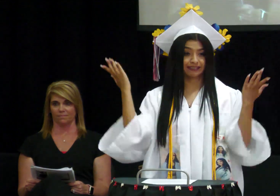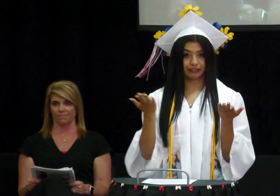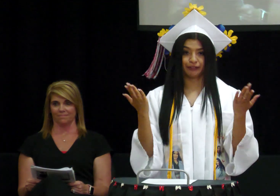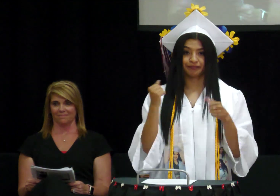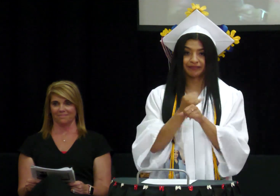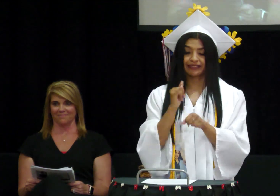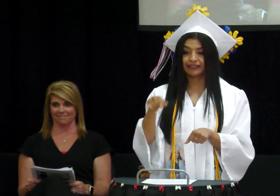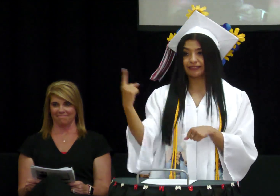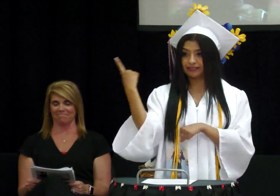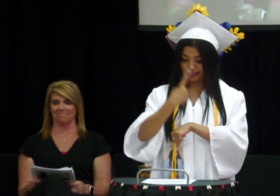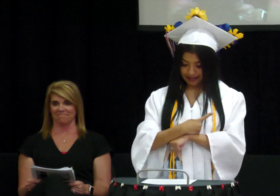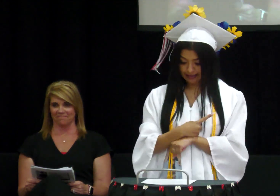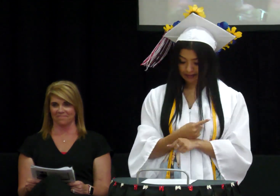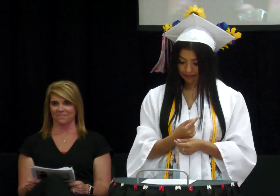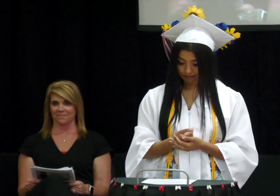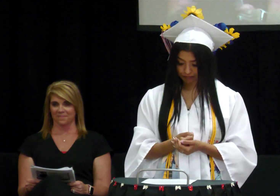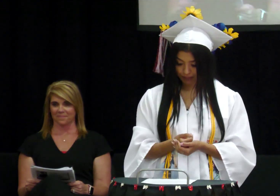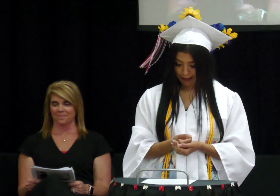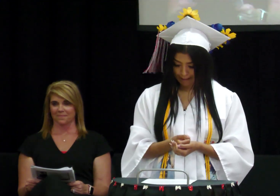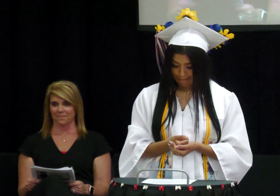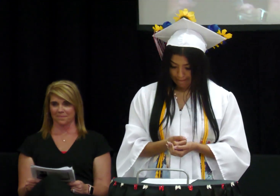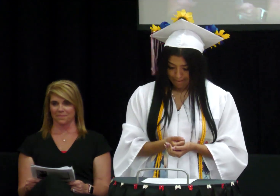And now I am here. I am here today.